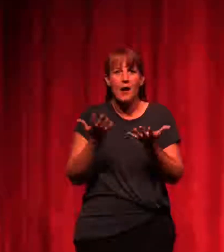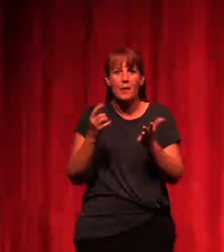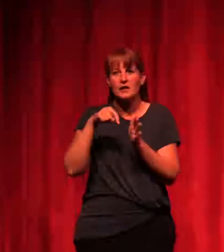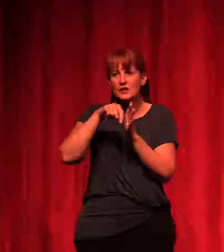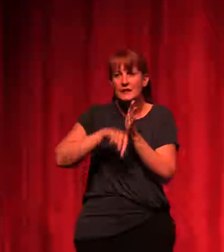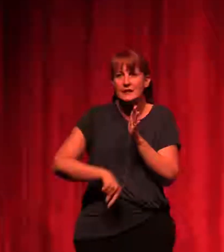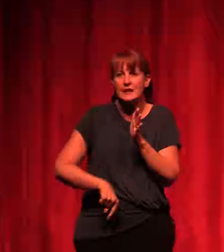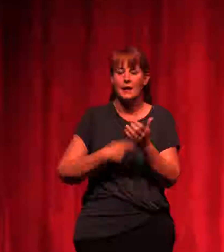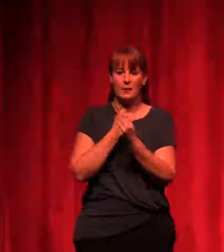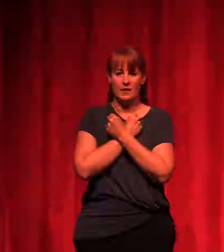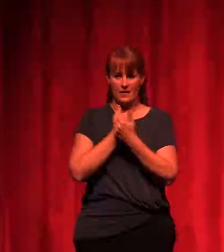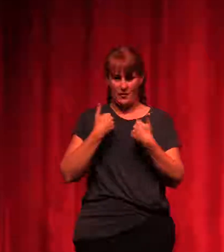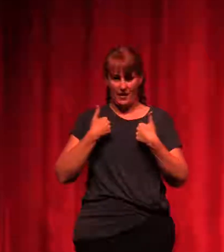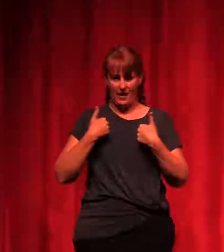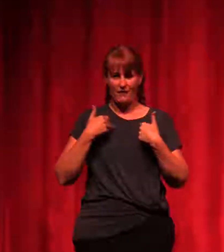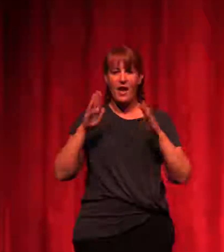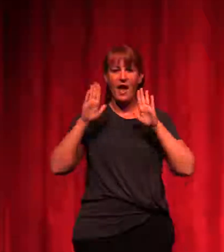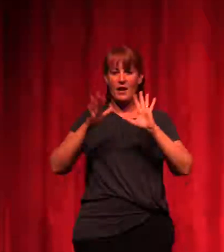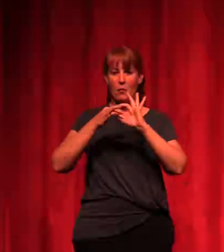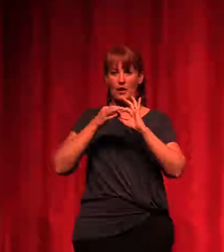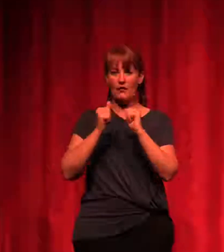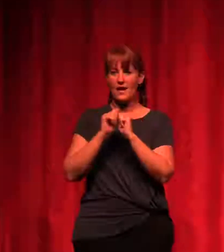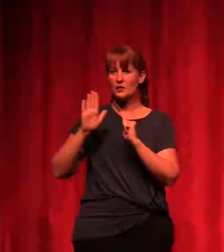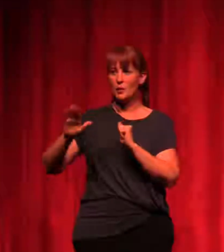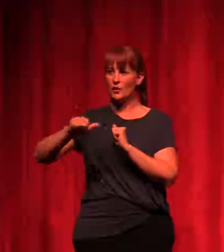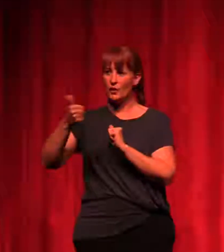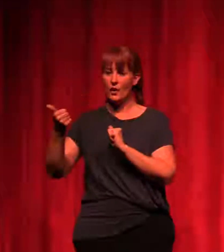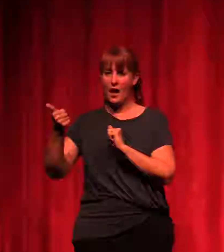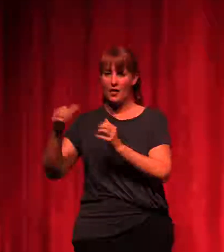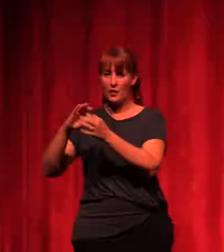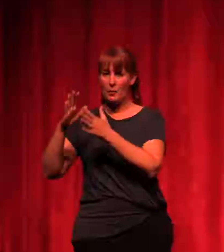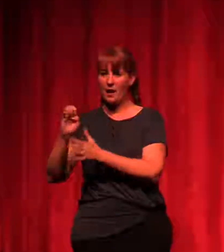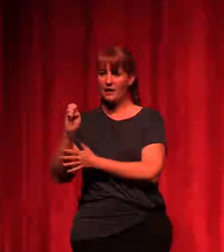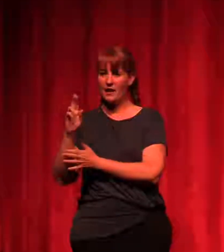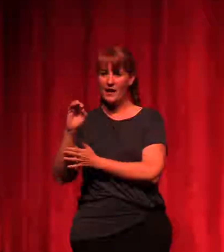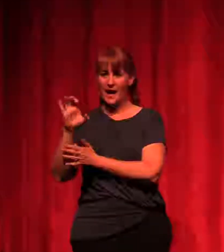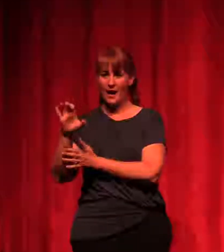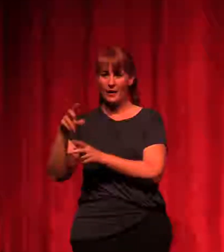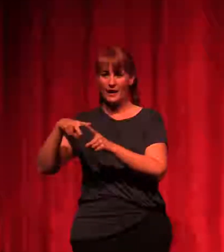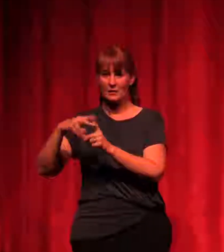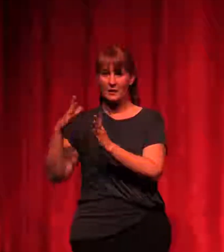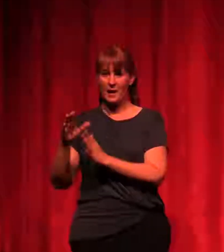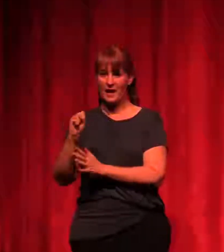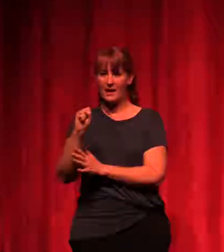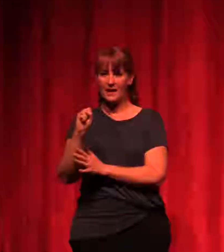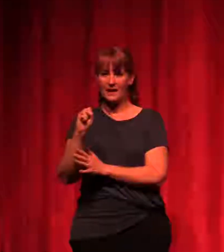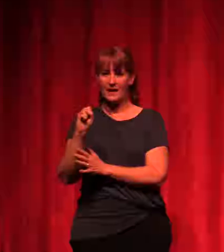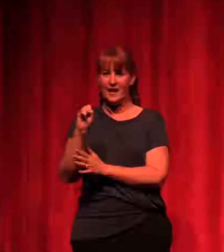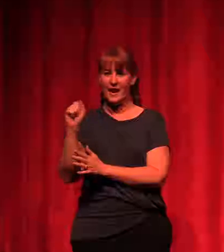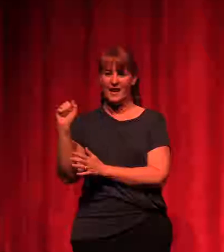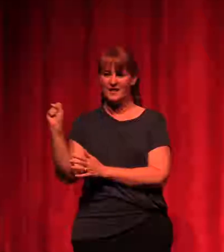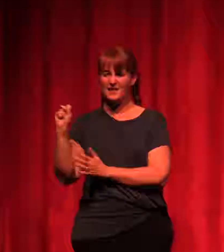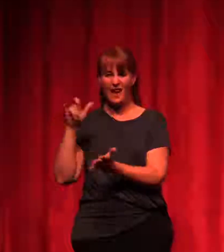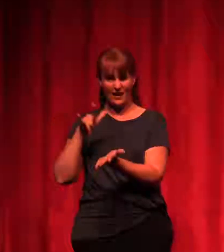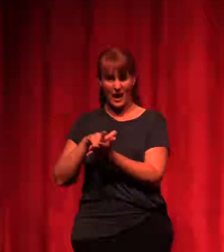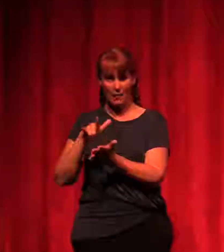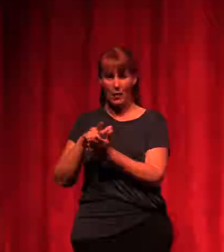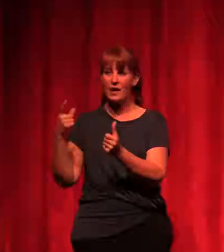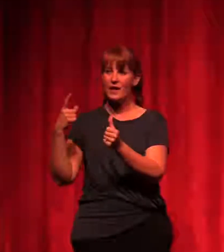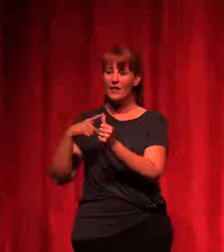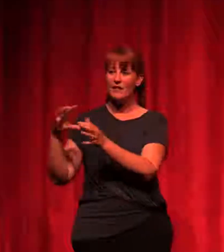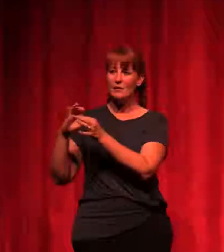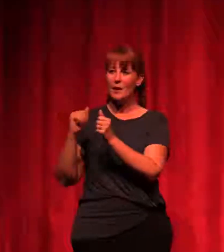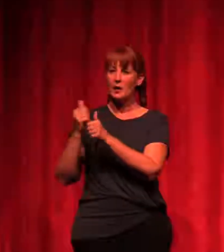deep we've come. And I'm great friends with her other partner, Eric, who's a mechanic at SeaTac. They first bonded over their